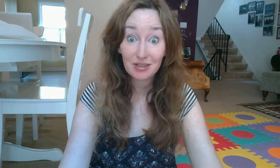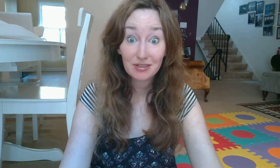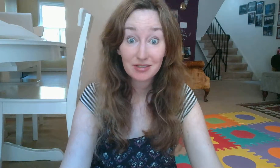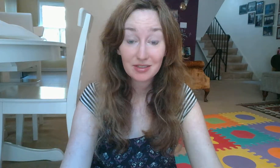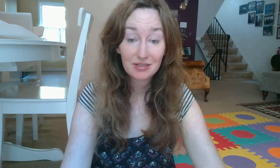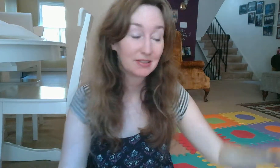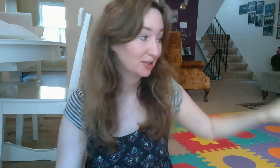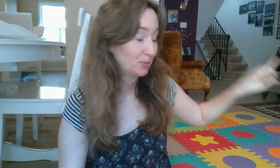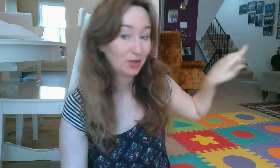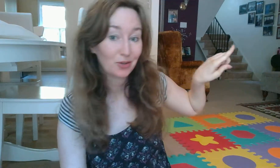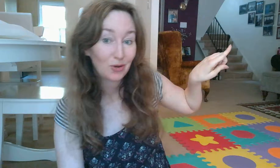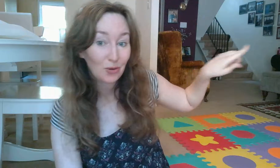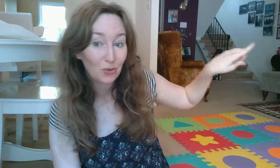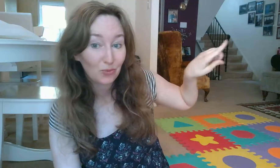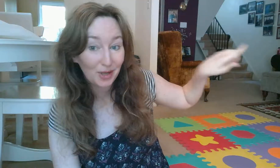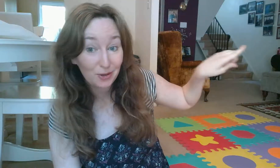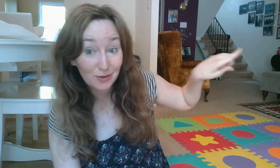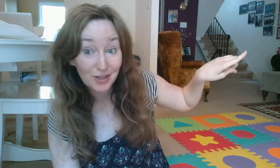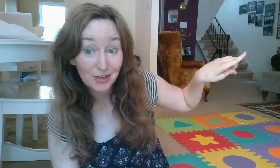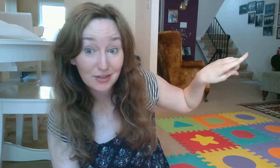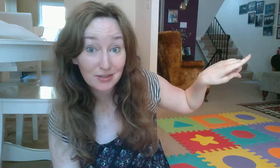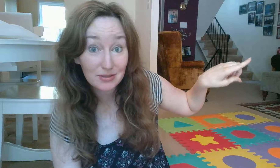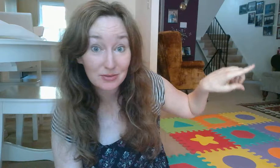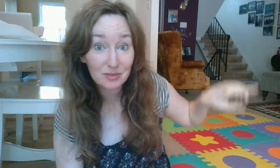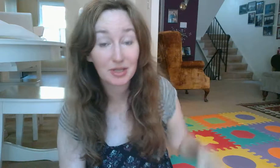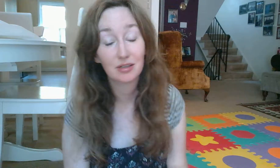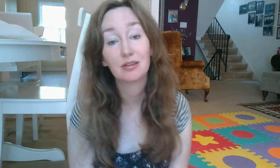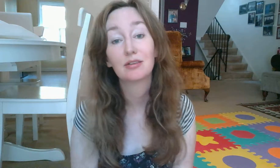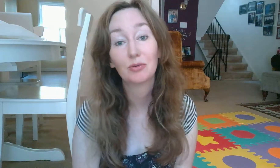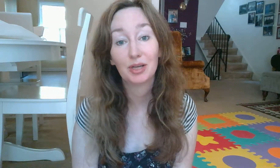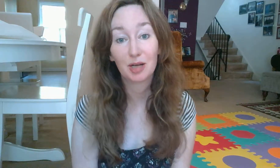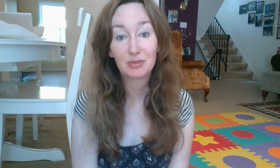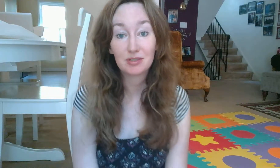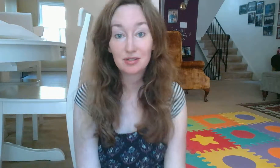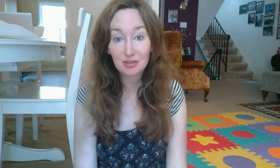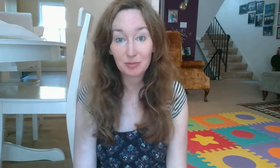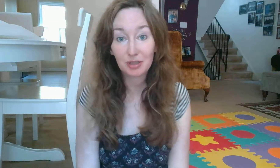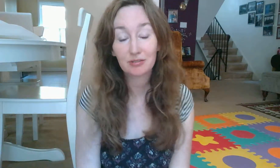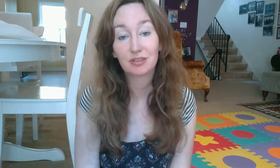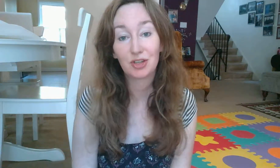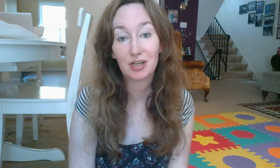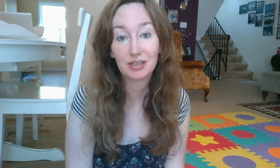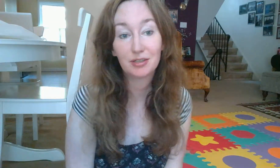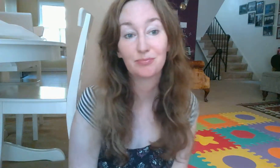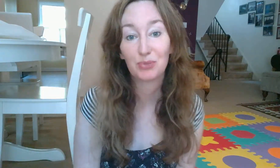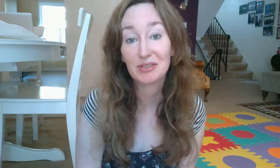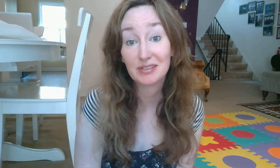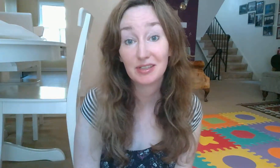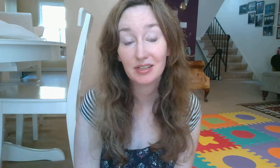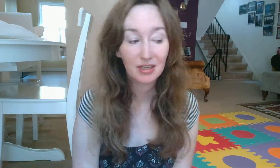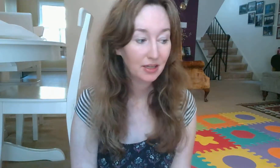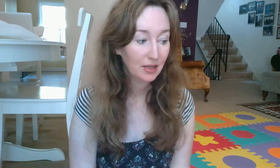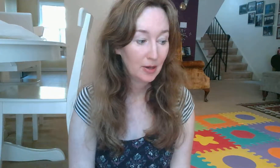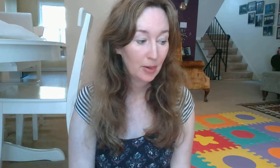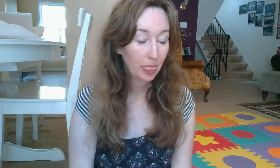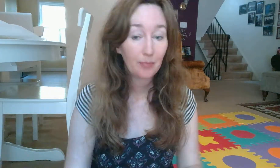later. She's sleeping right over there, so she might wake up and start screaming and crying. We'll just see.